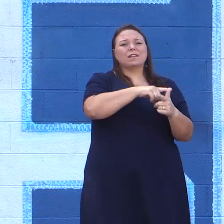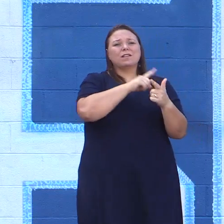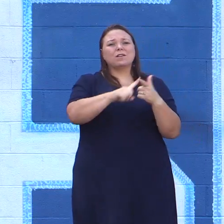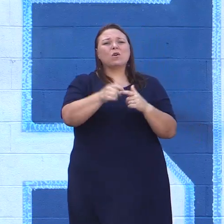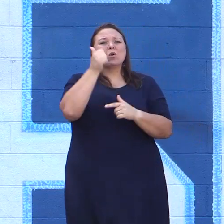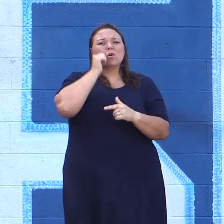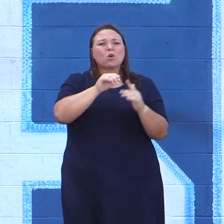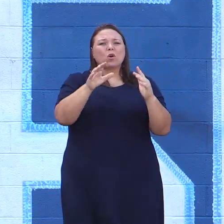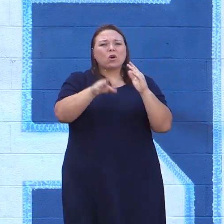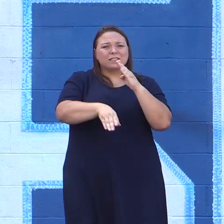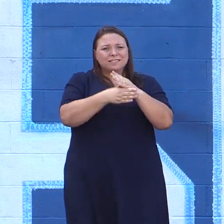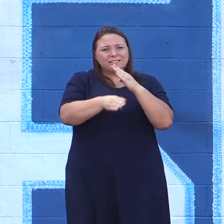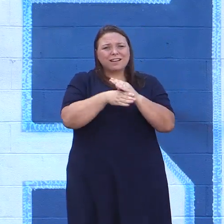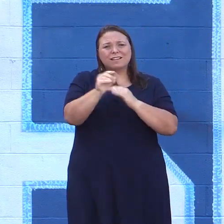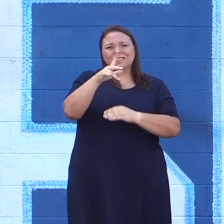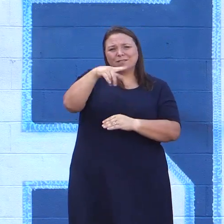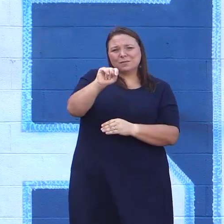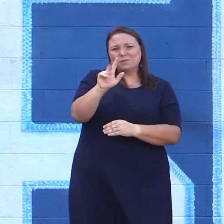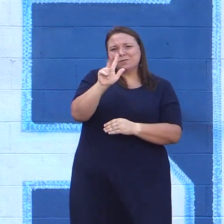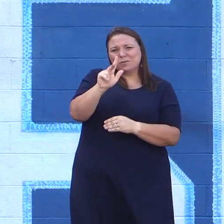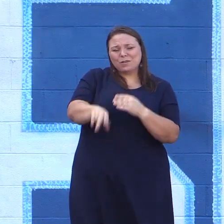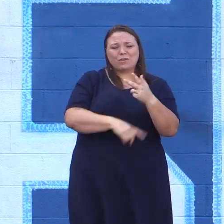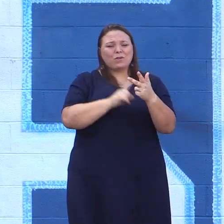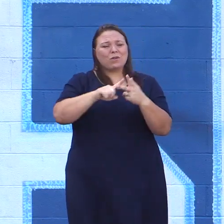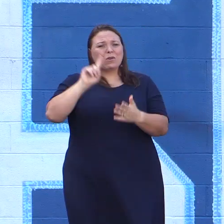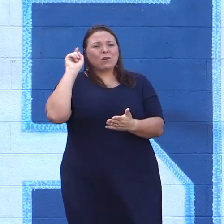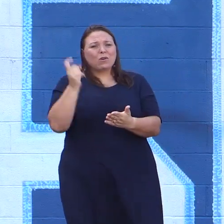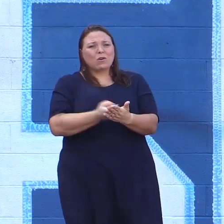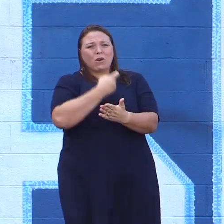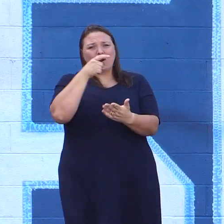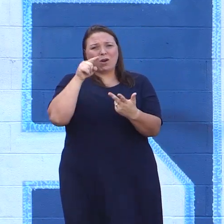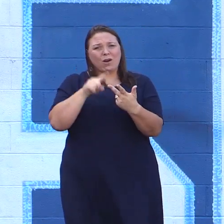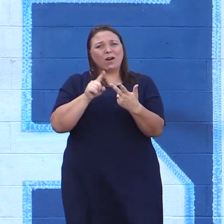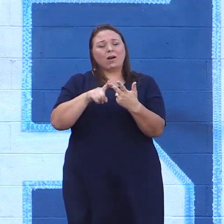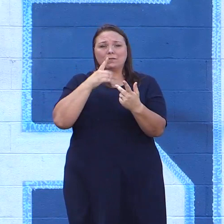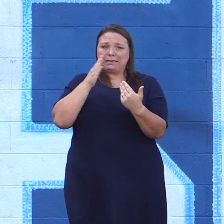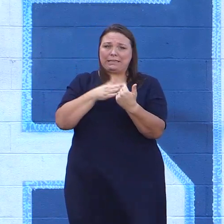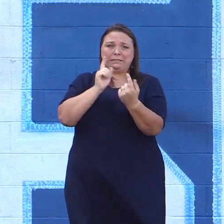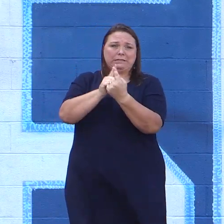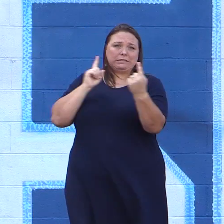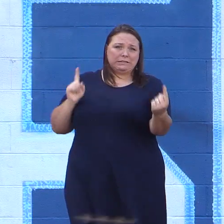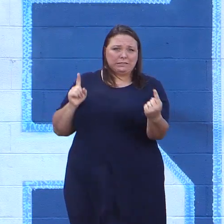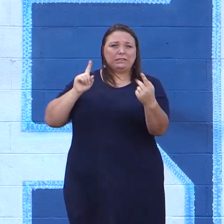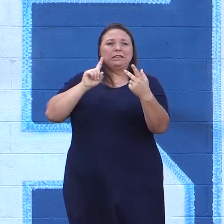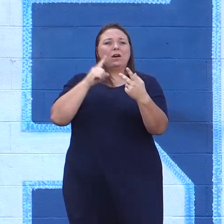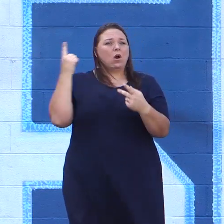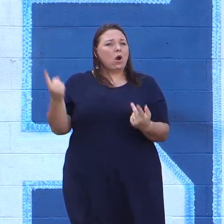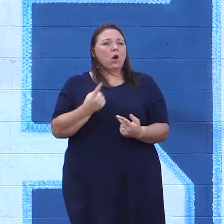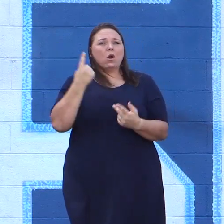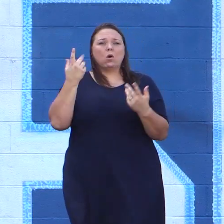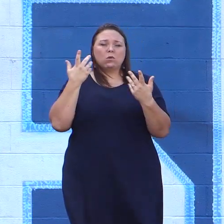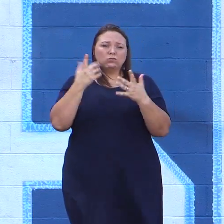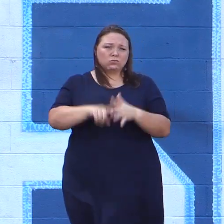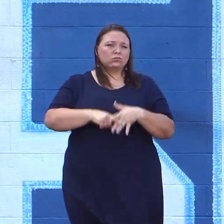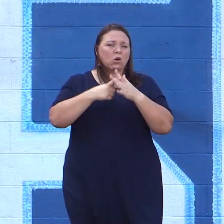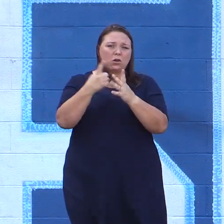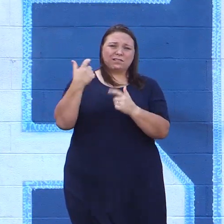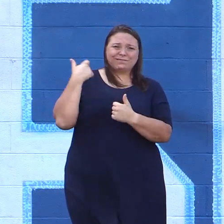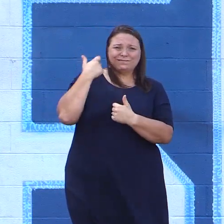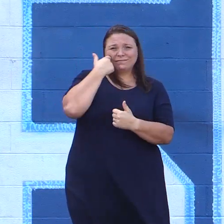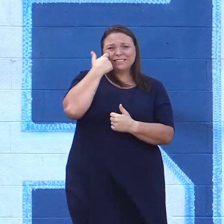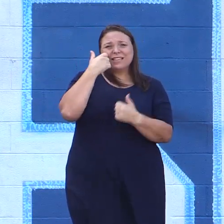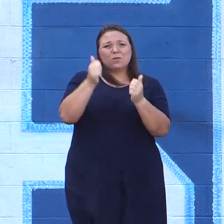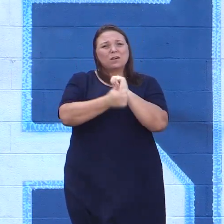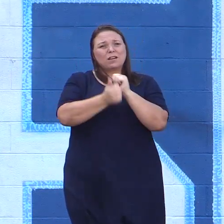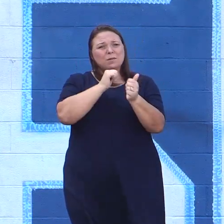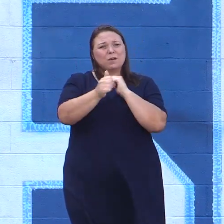soccer on Wednesday, September 23rd, golf, probably the most socially distanced sport of all, is already underway with competitive